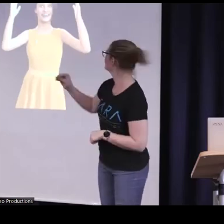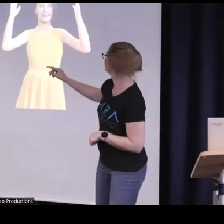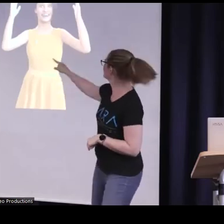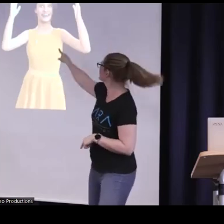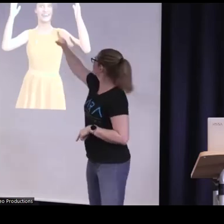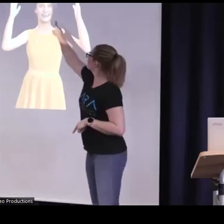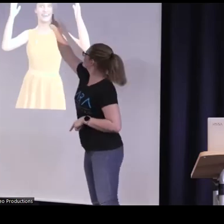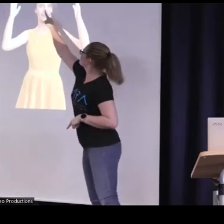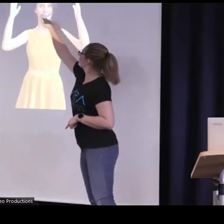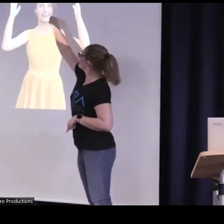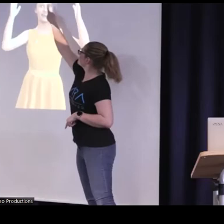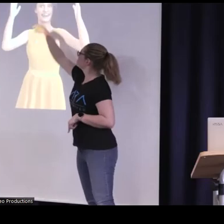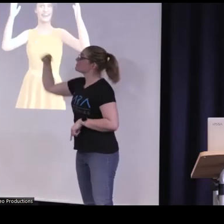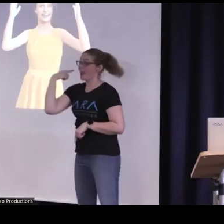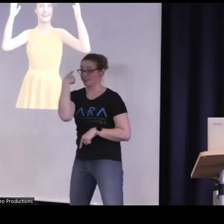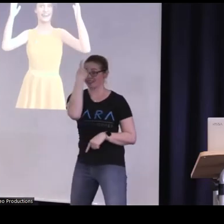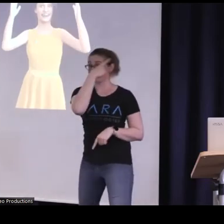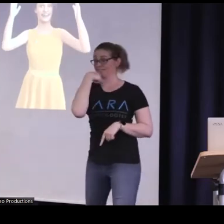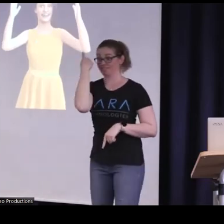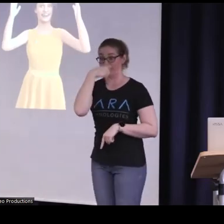I suppose to keep in mind,